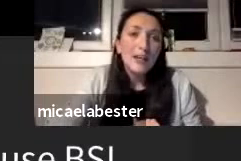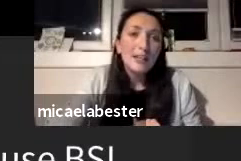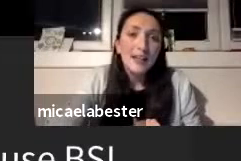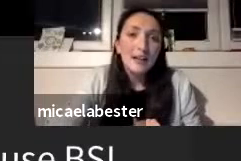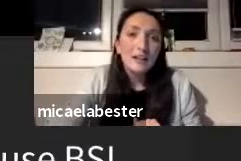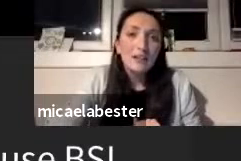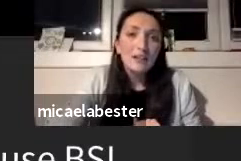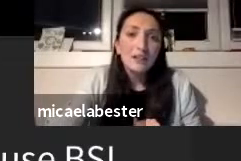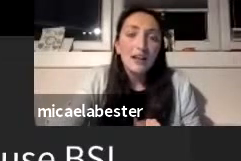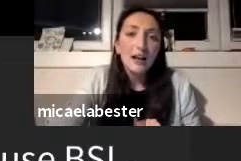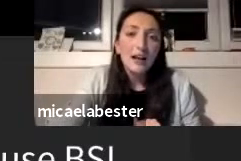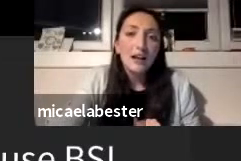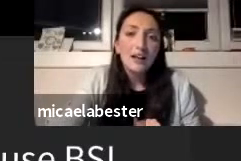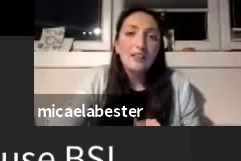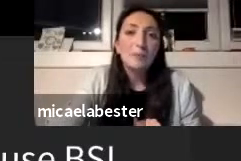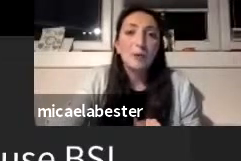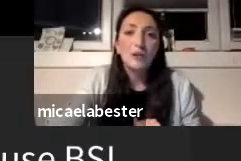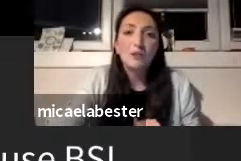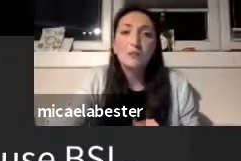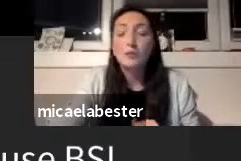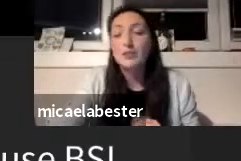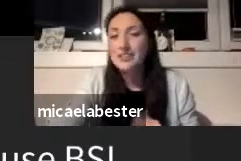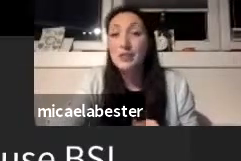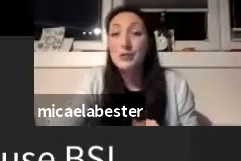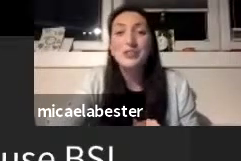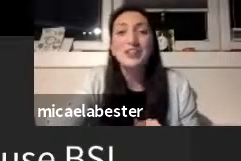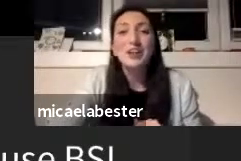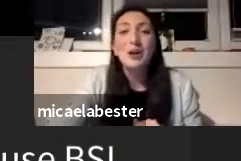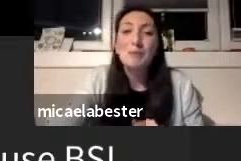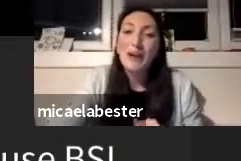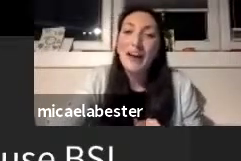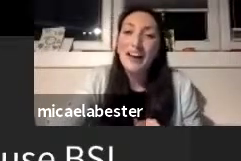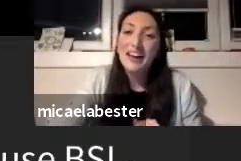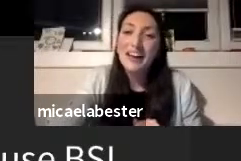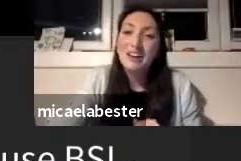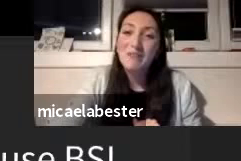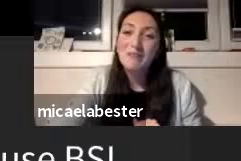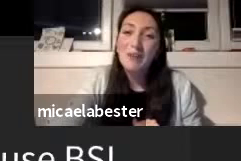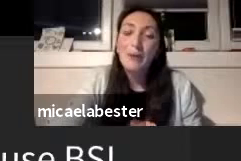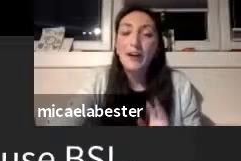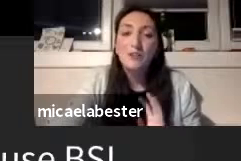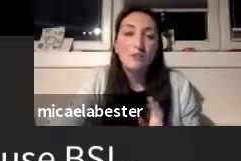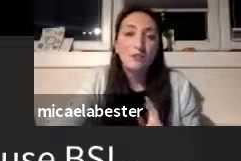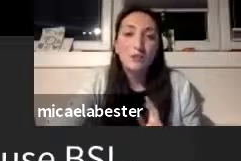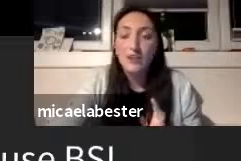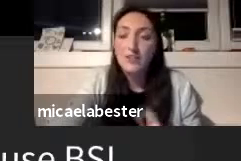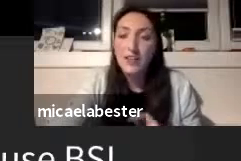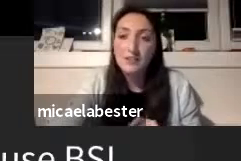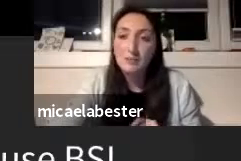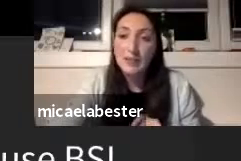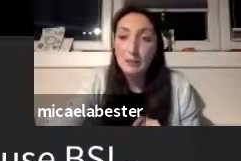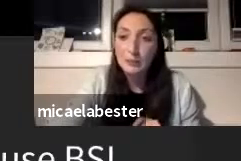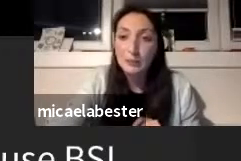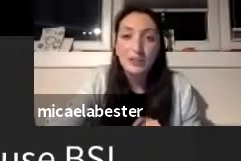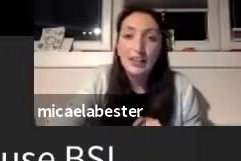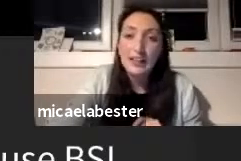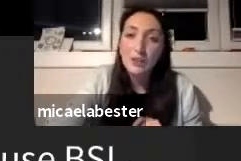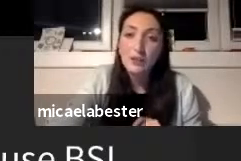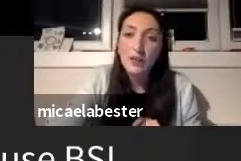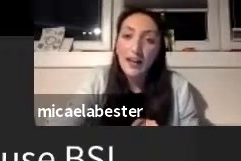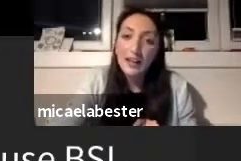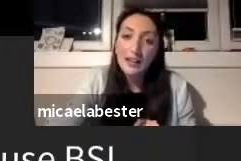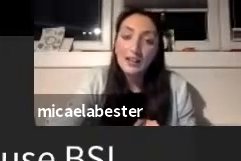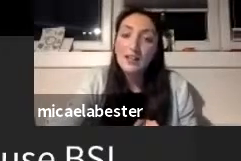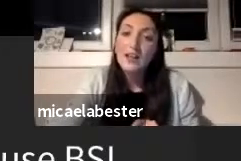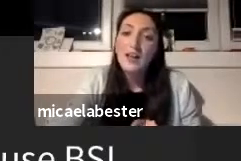So BSL is used by about 145,000 people in